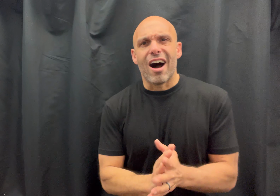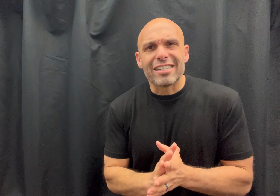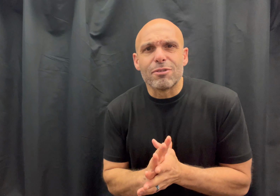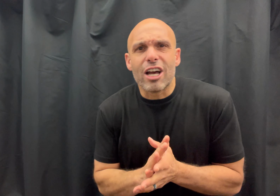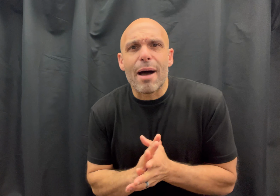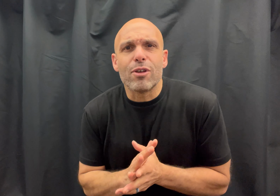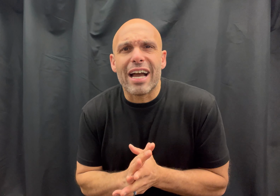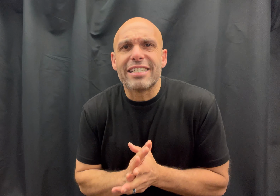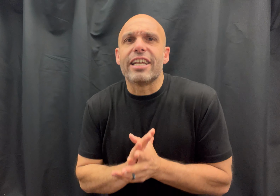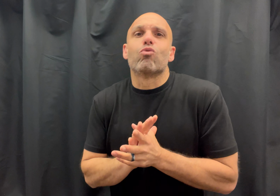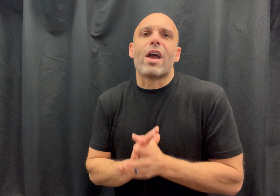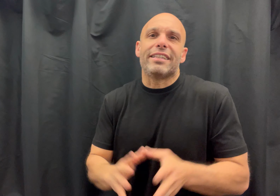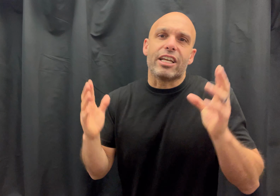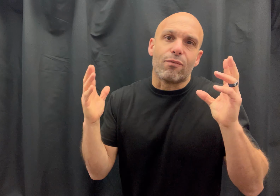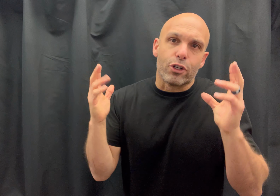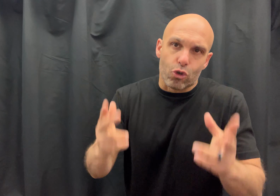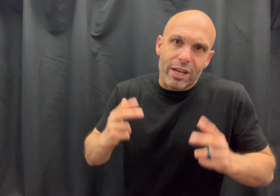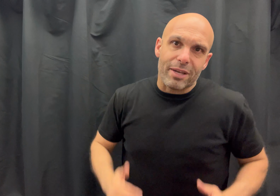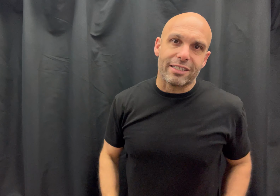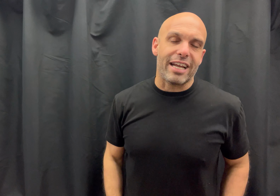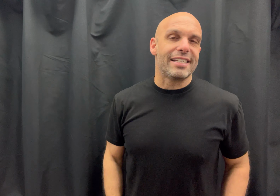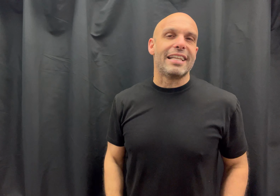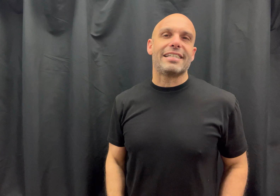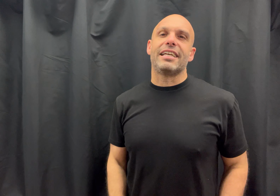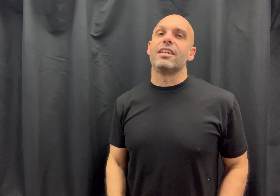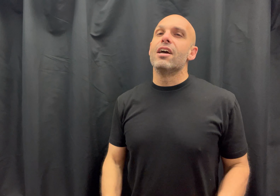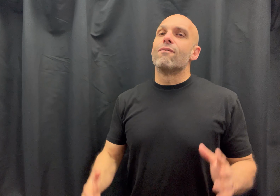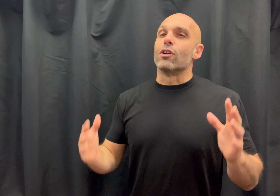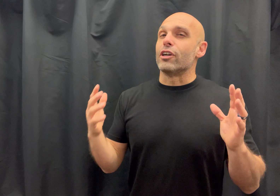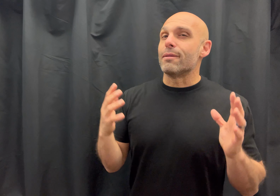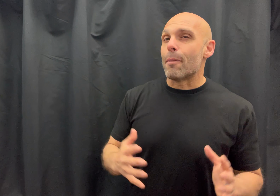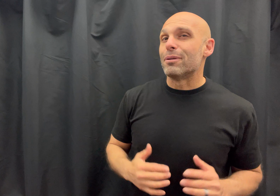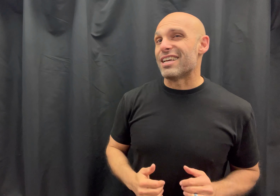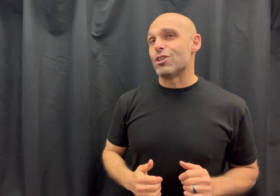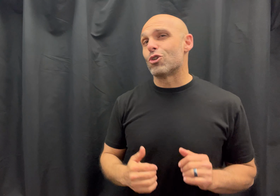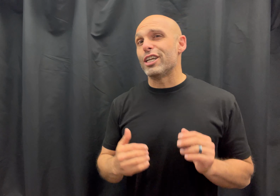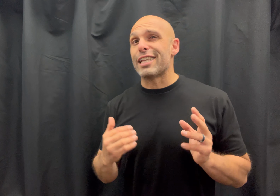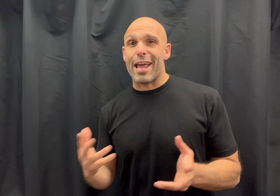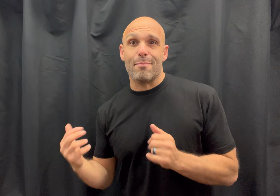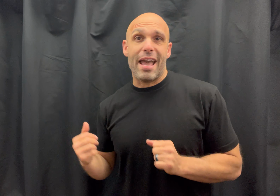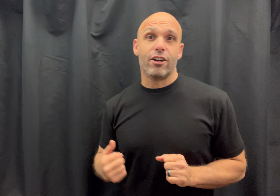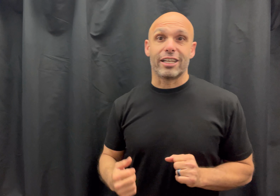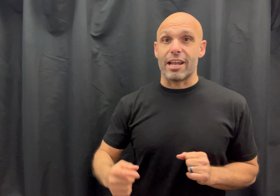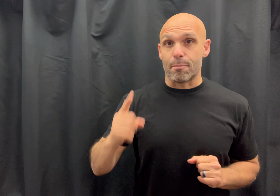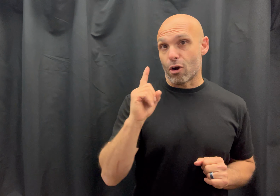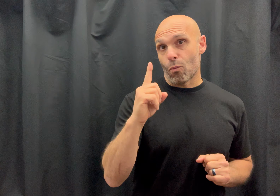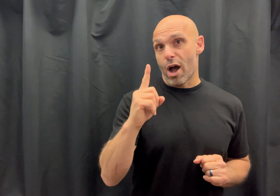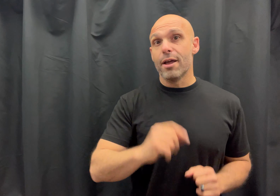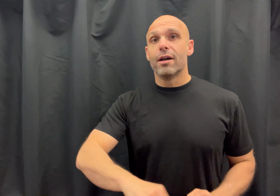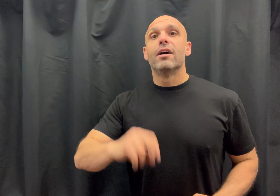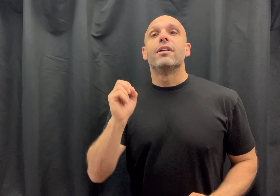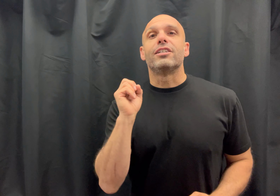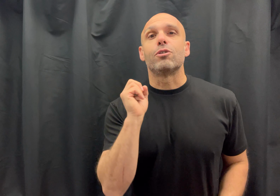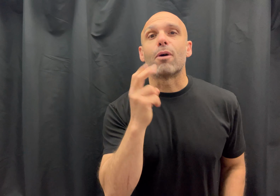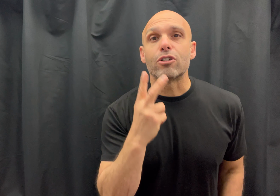Awesome job, you guys did great. Thank you for joining me in today's lesson for learning about pleasantries and manners. Again, part 1. This is part